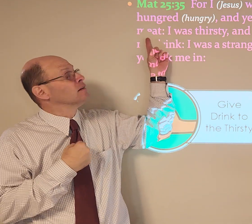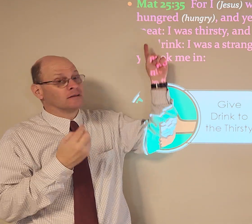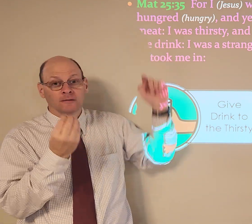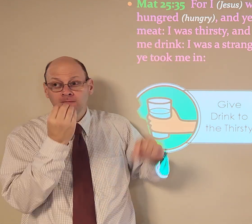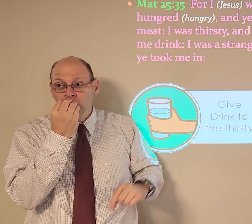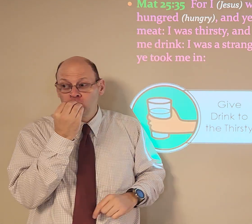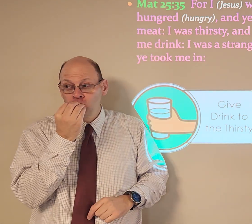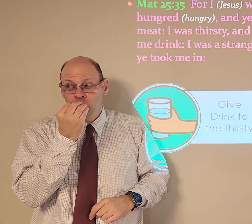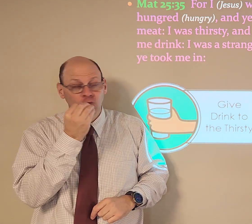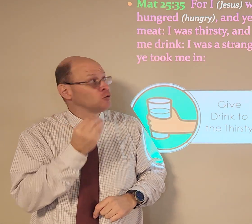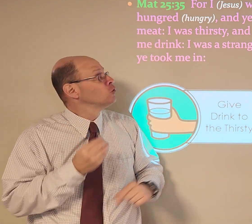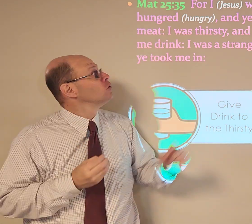meat.